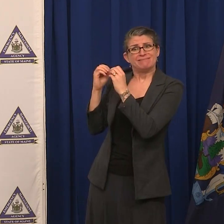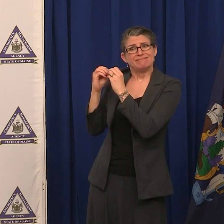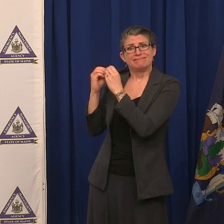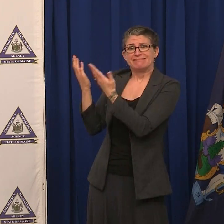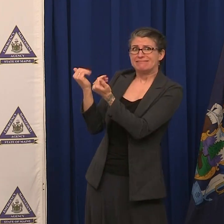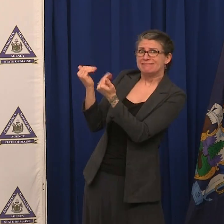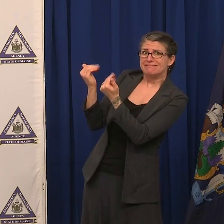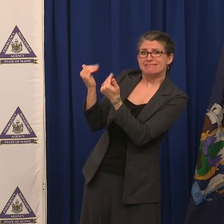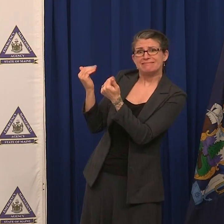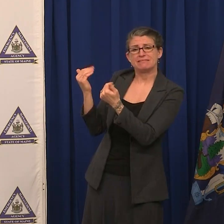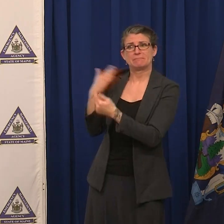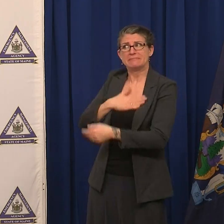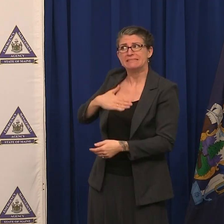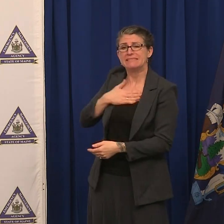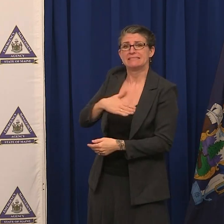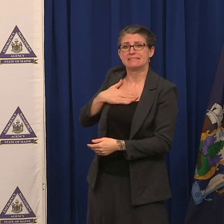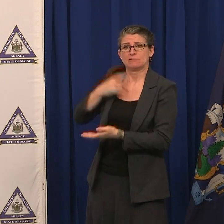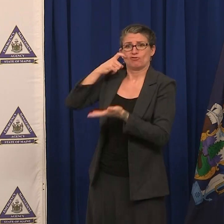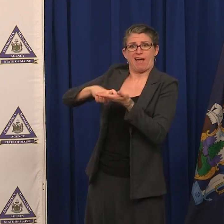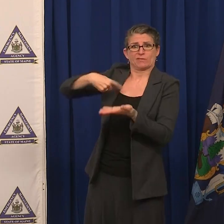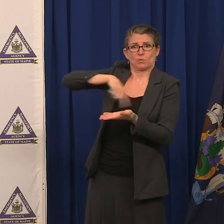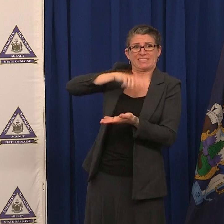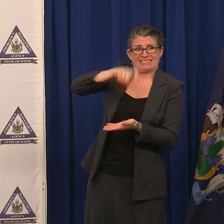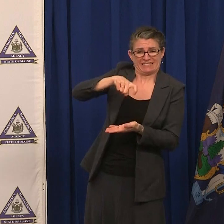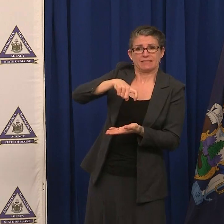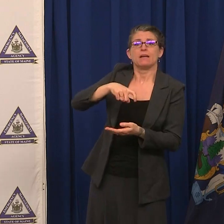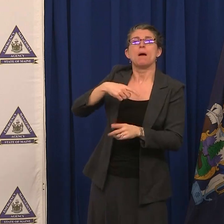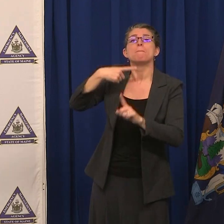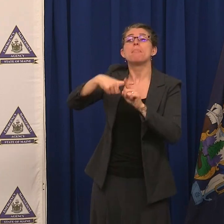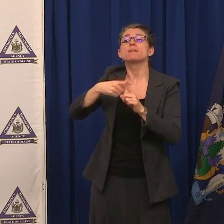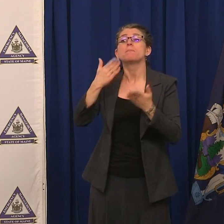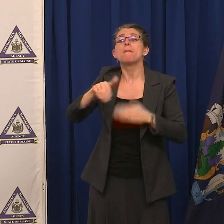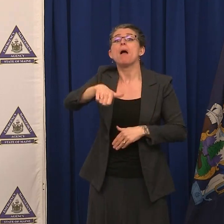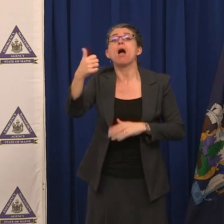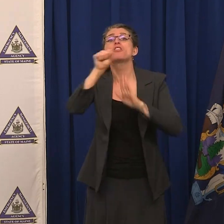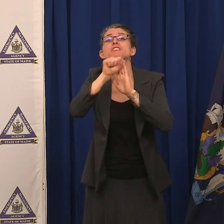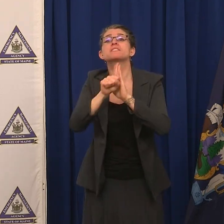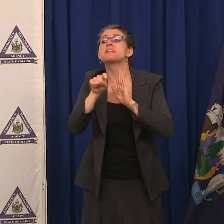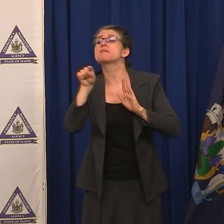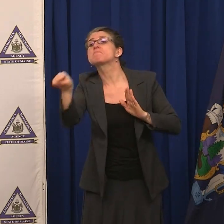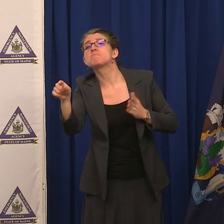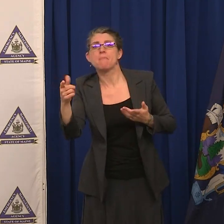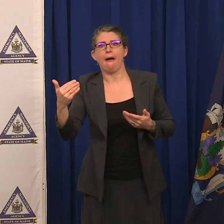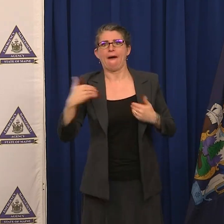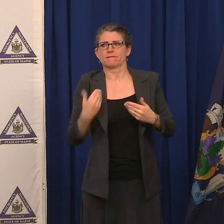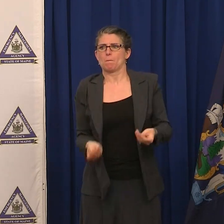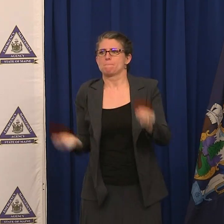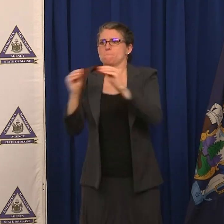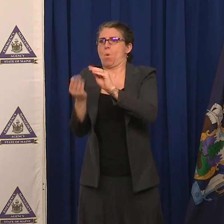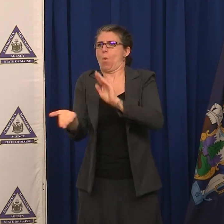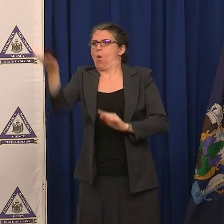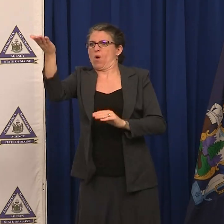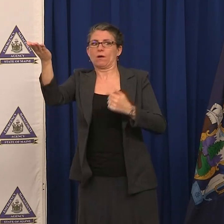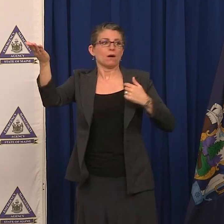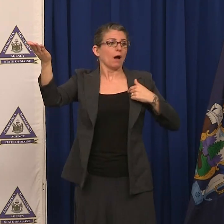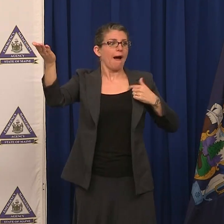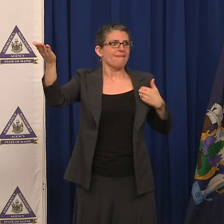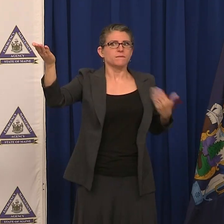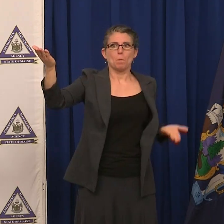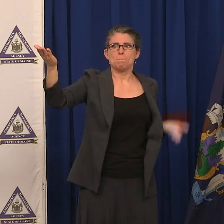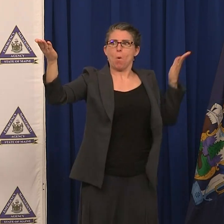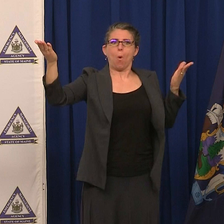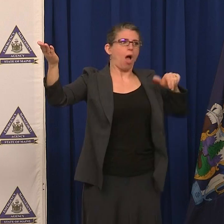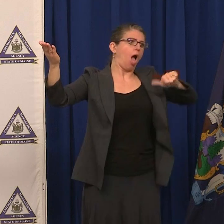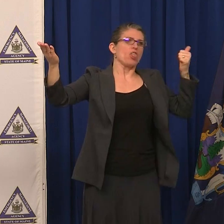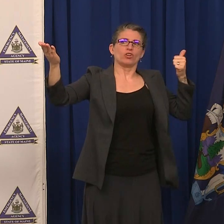where the situation is. One of the things that we are trying to investigate is whether additional supplies of PPE will